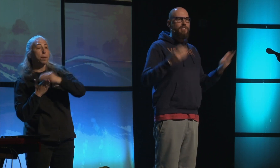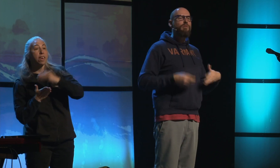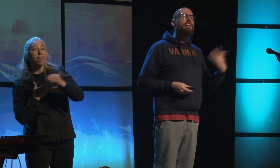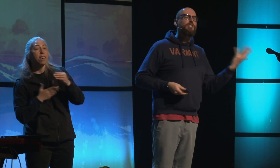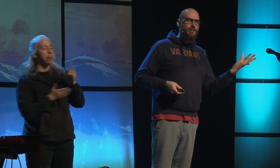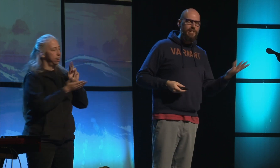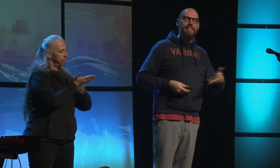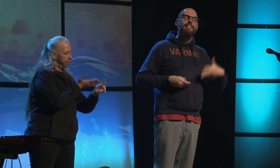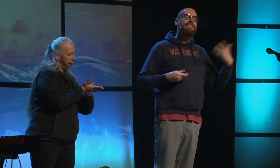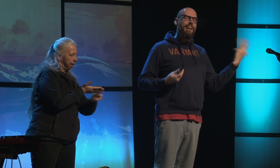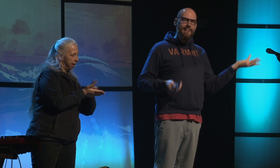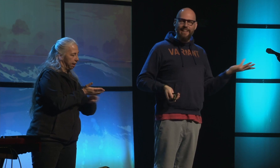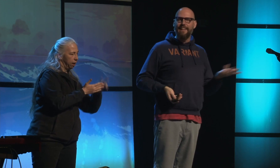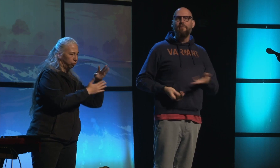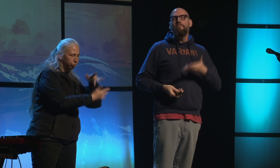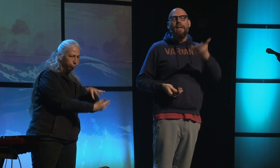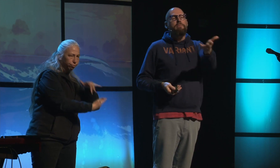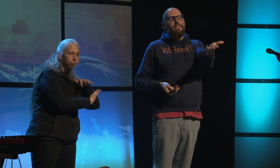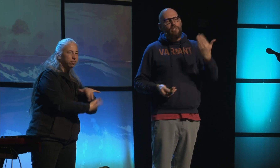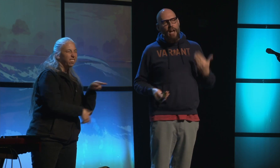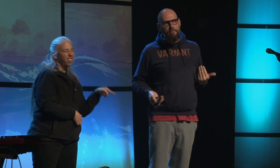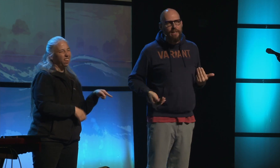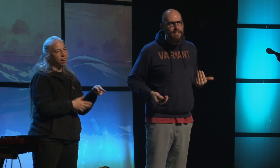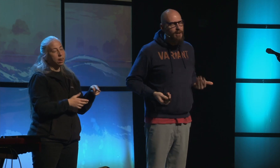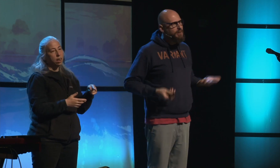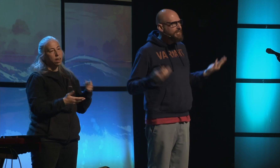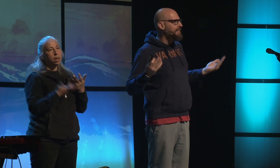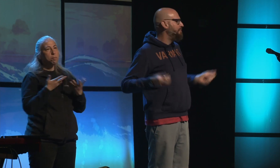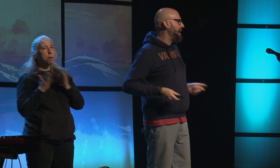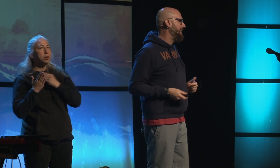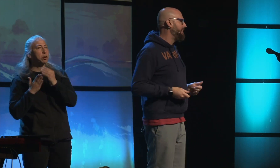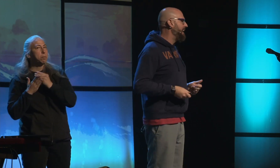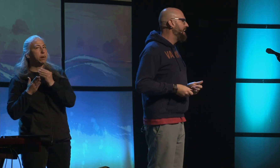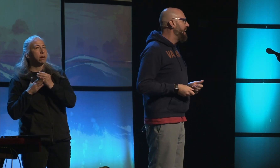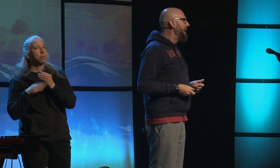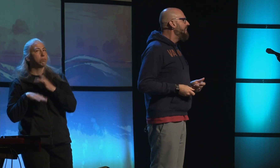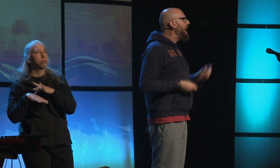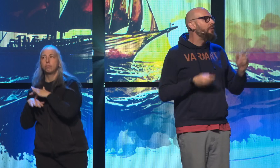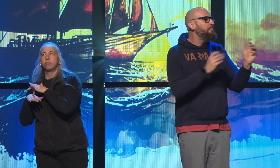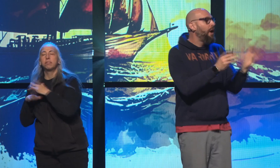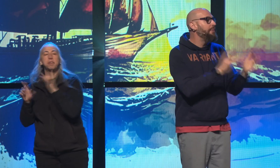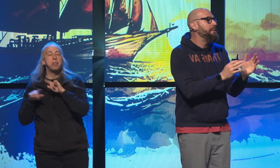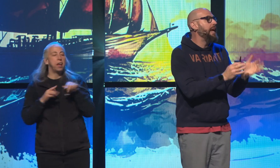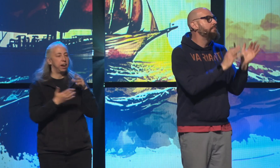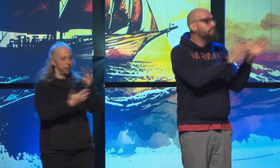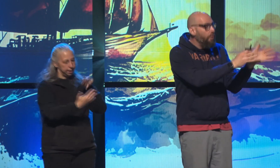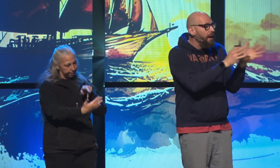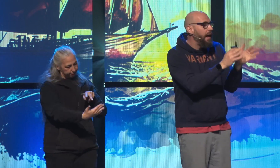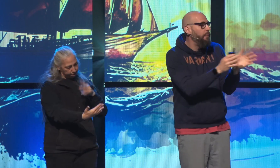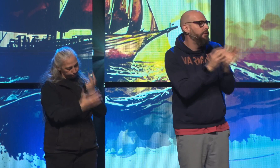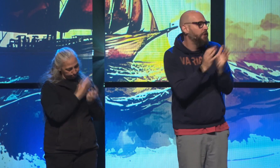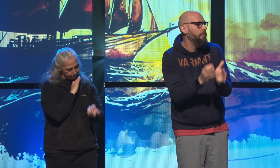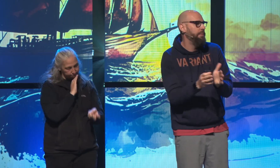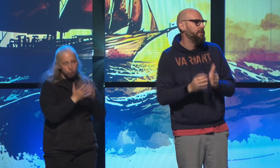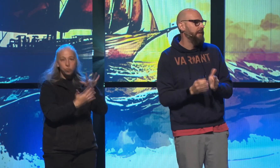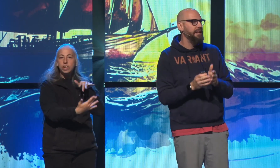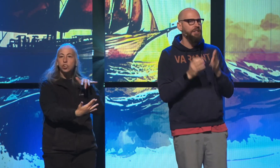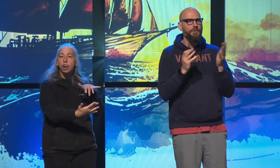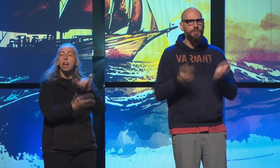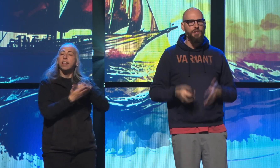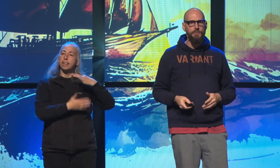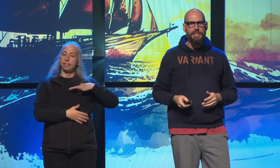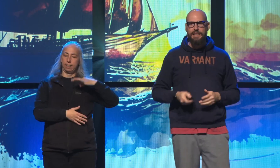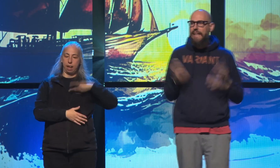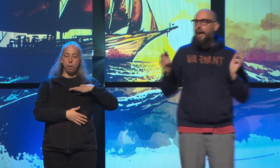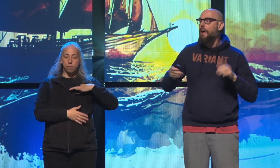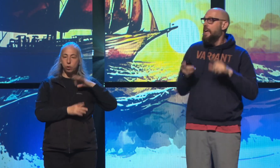Yeah, the researching, the studying, maybe the shopping, it just depends, right? that would probably be a more helpful coping strategy